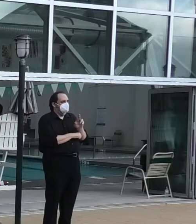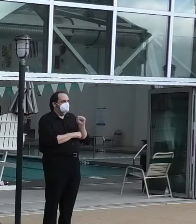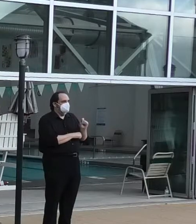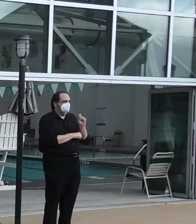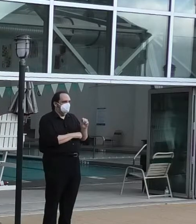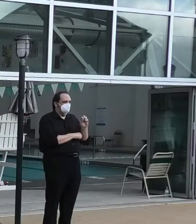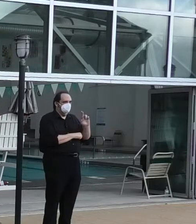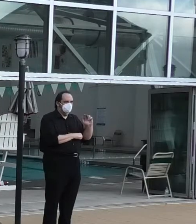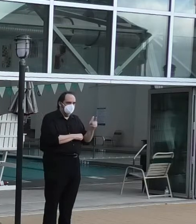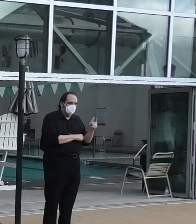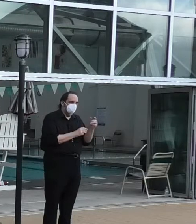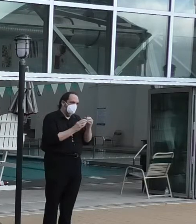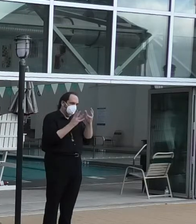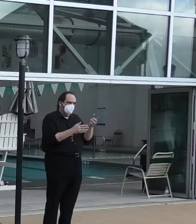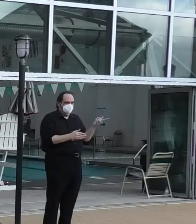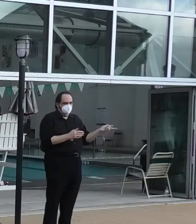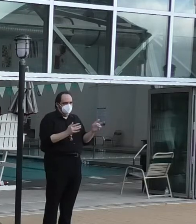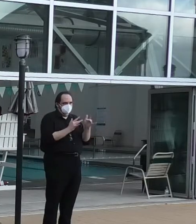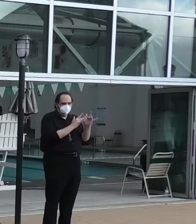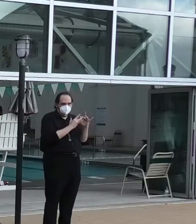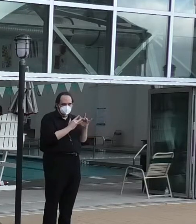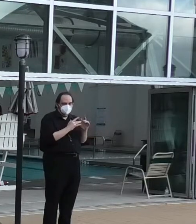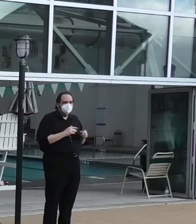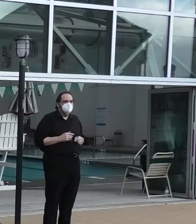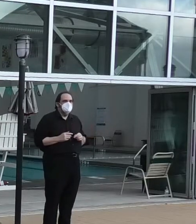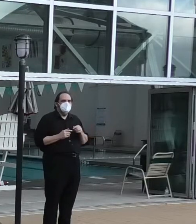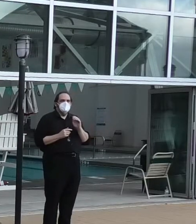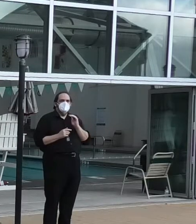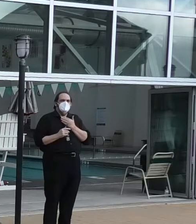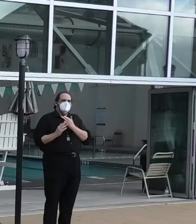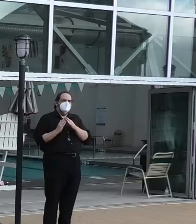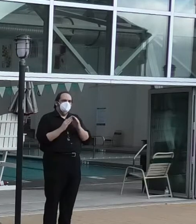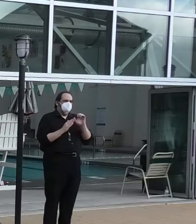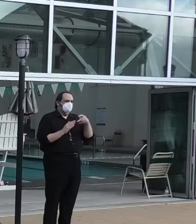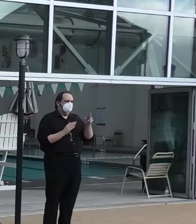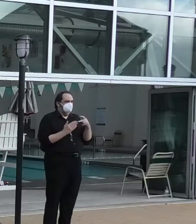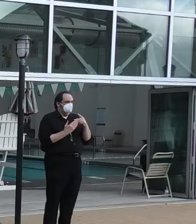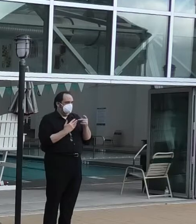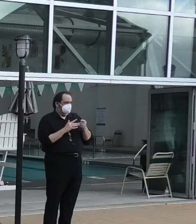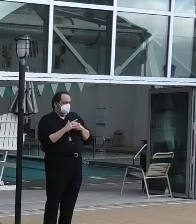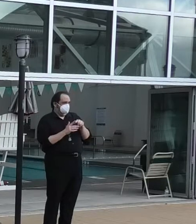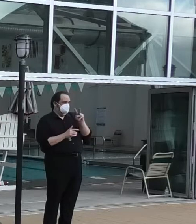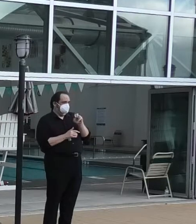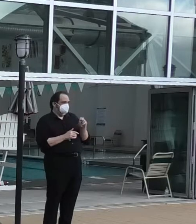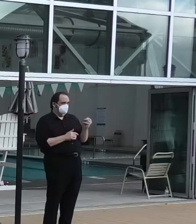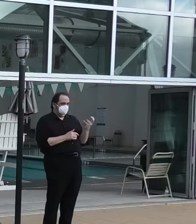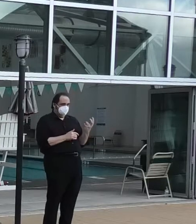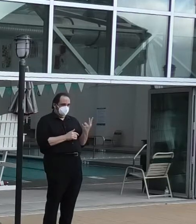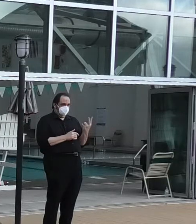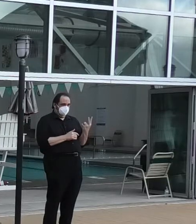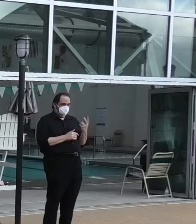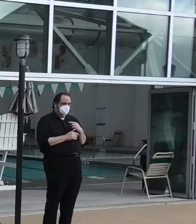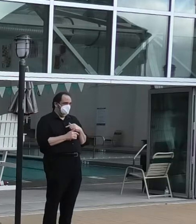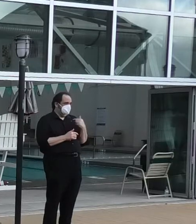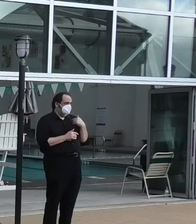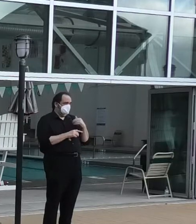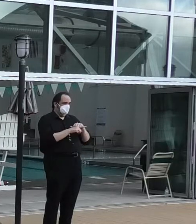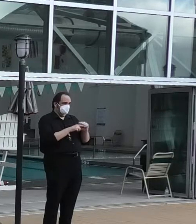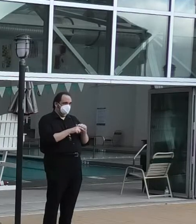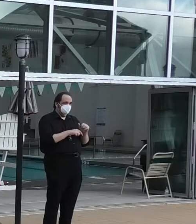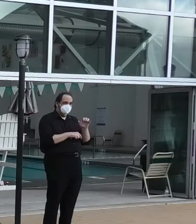hcdfrs.org for more information. But since our community CPR program began in 2012, we have trained